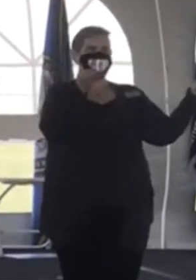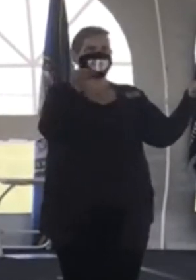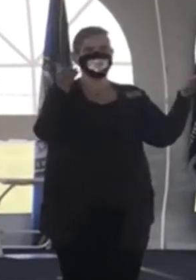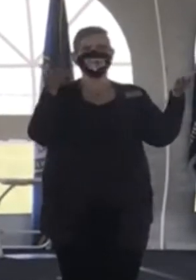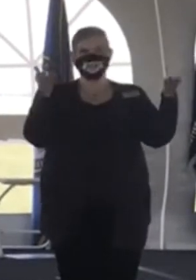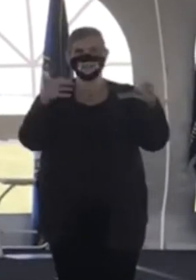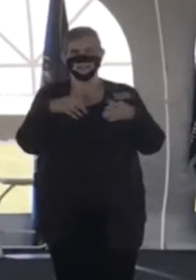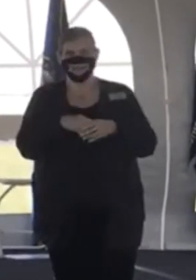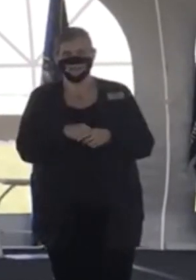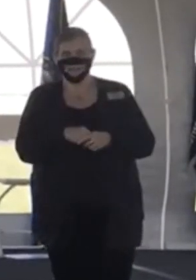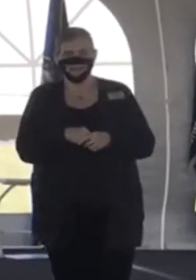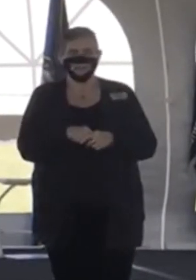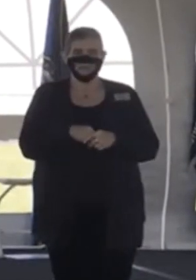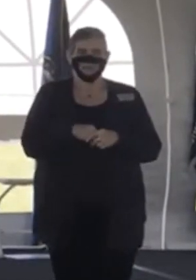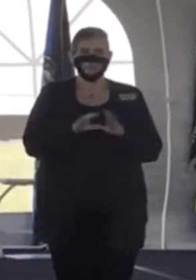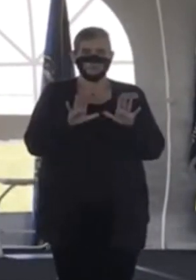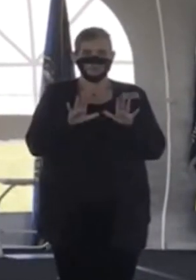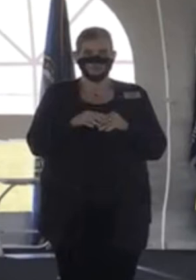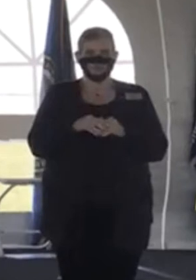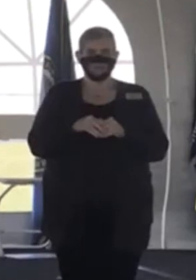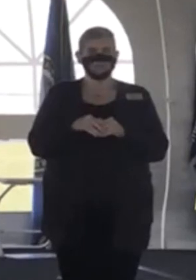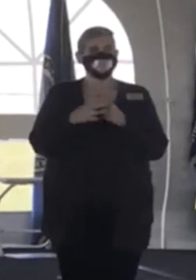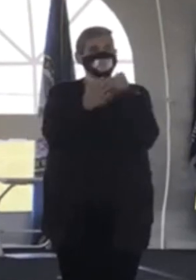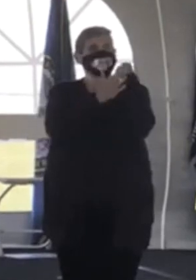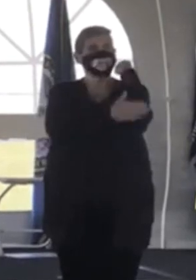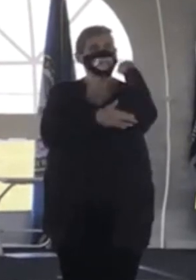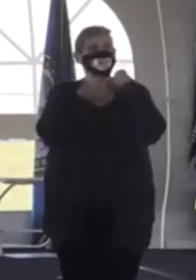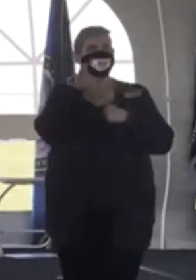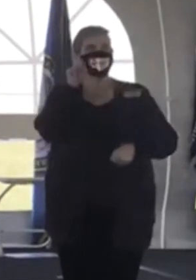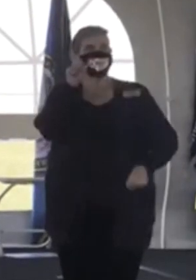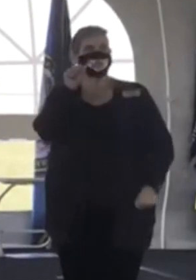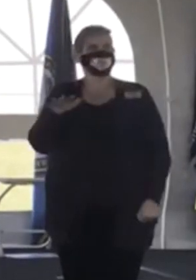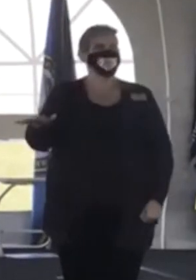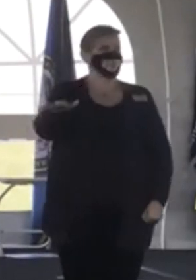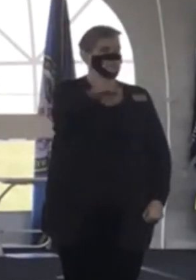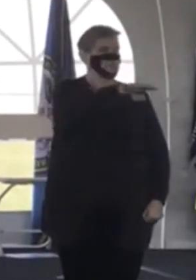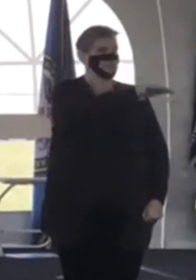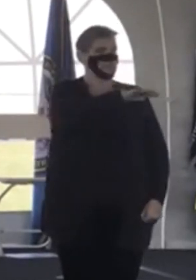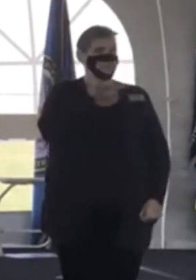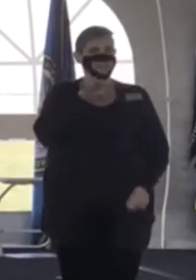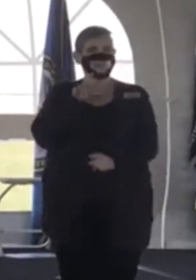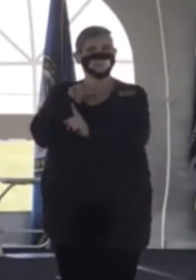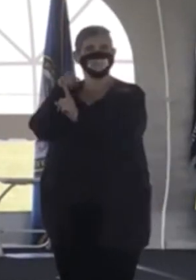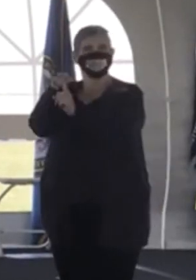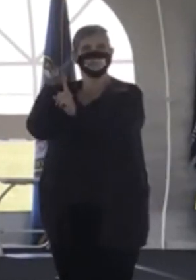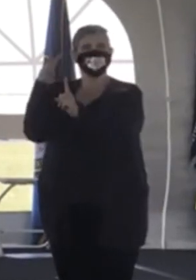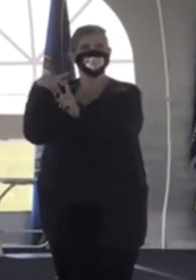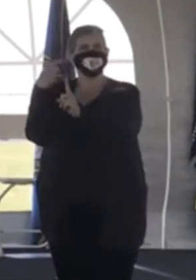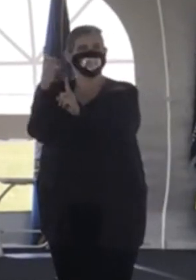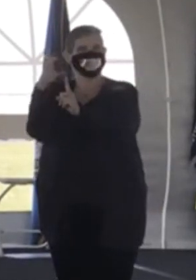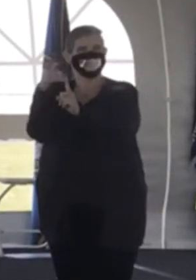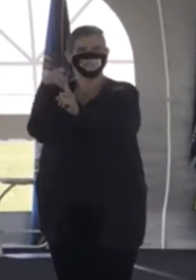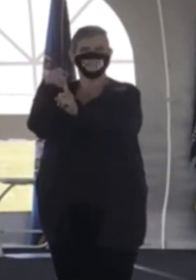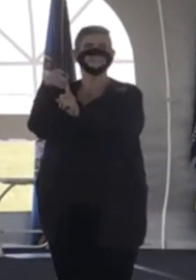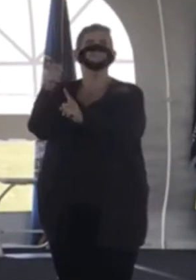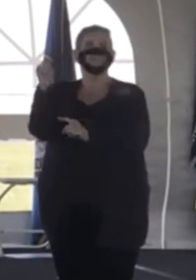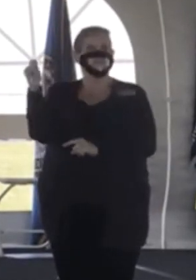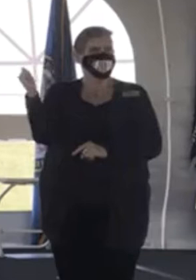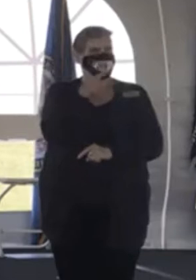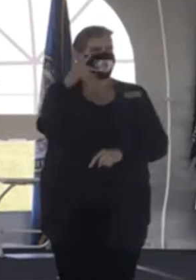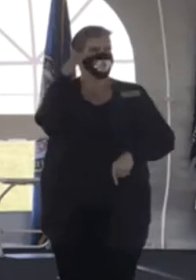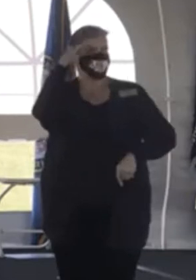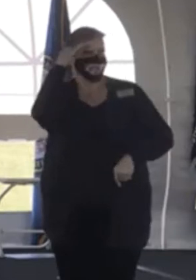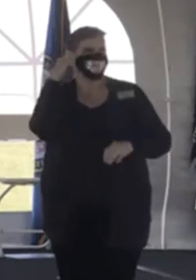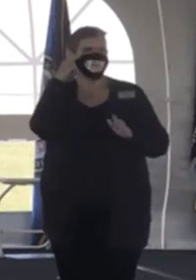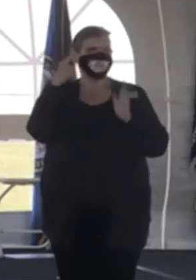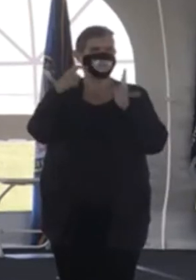forces. Across the country, certainly in Washington, we all know and recognize